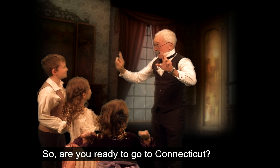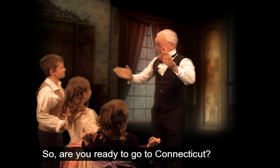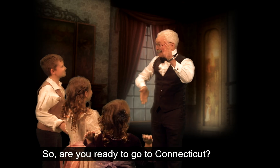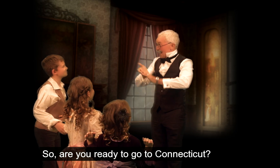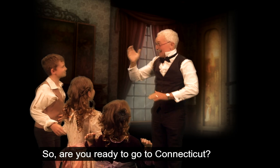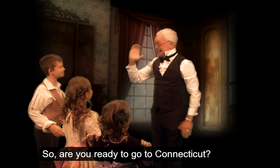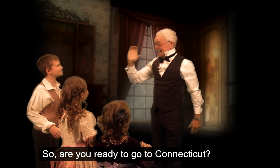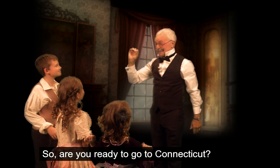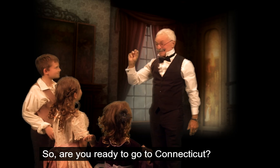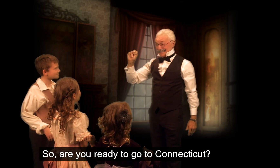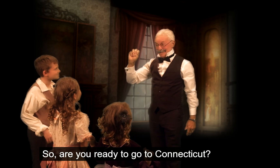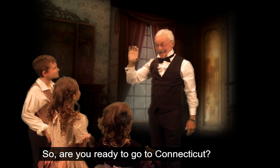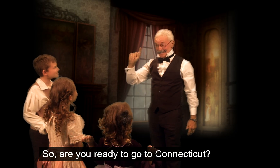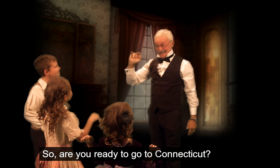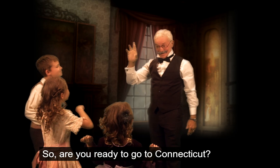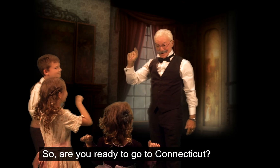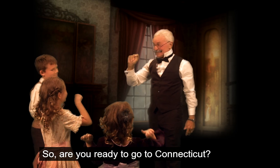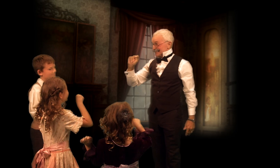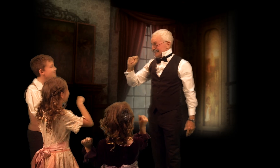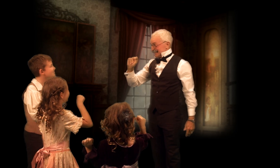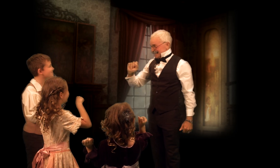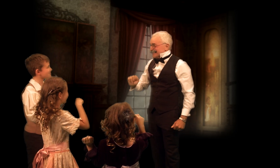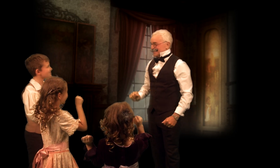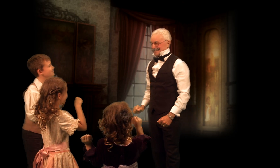So, are you ready to go to Connecticut?